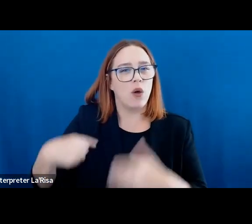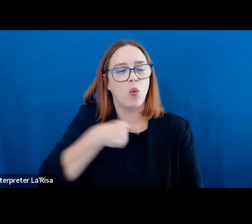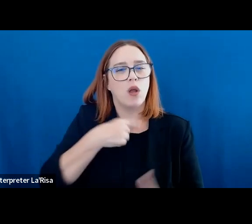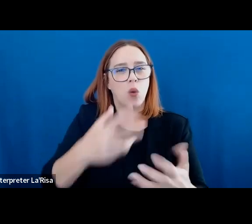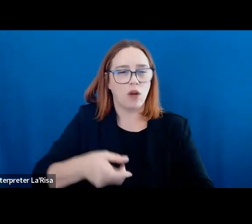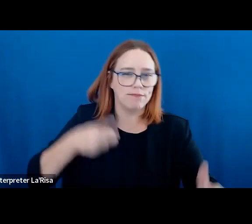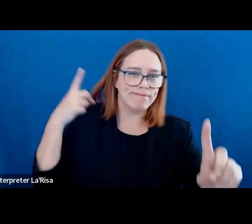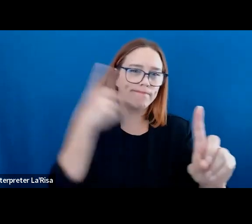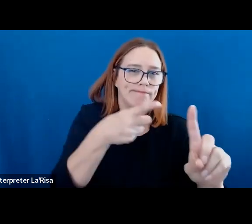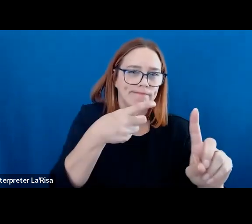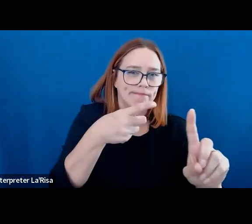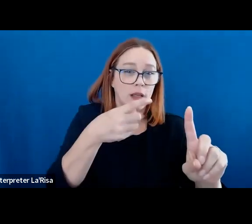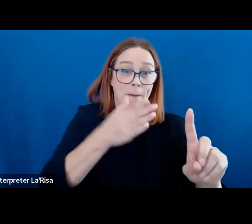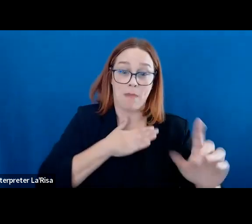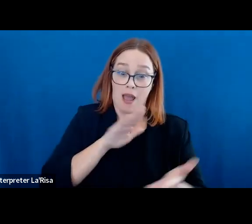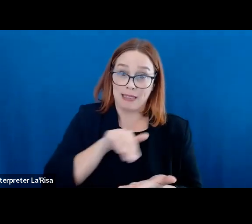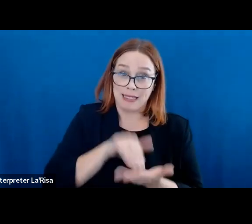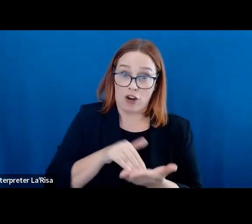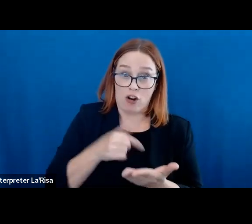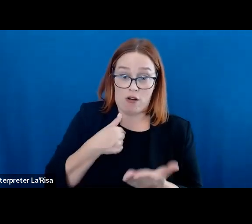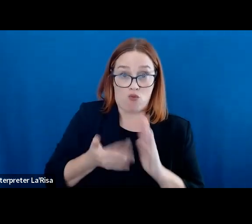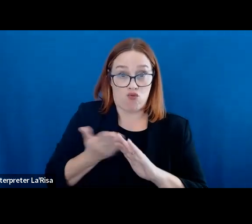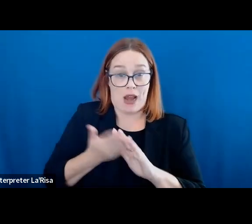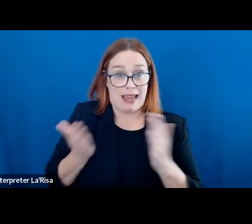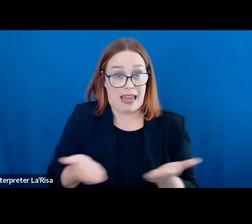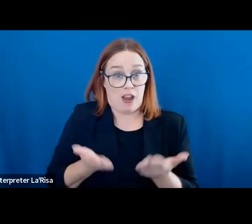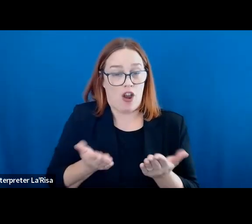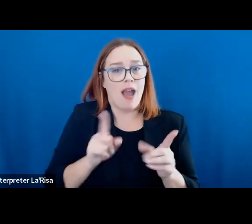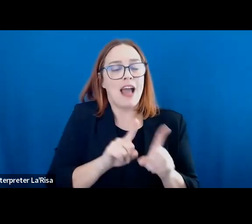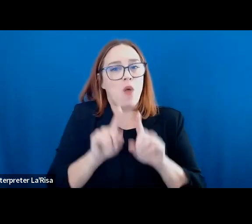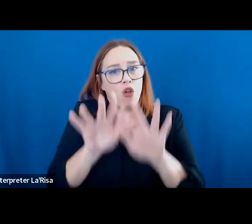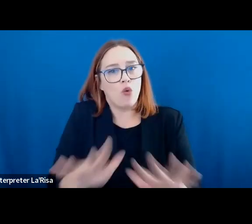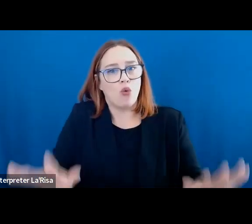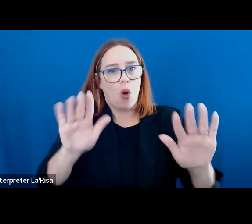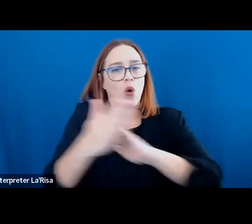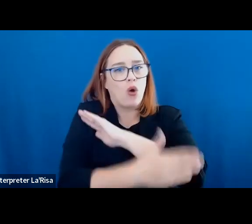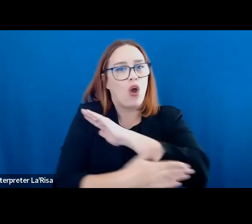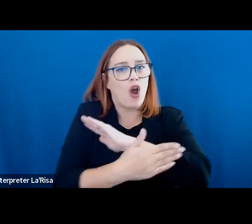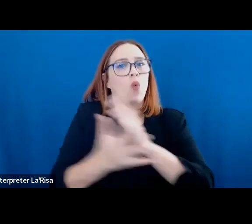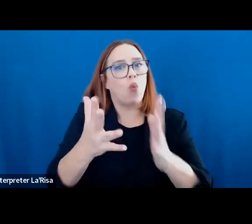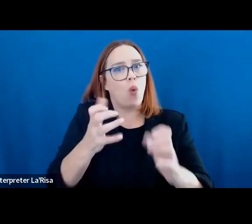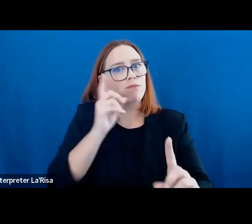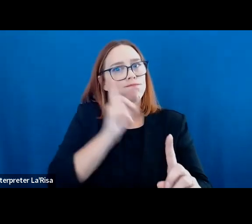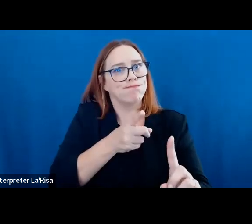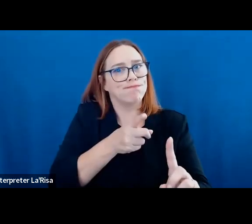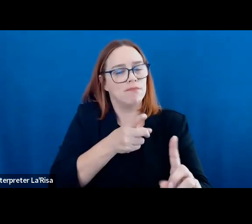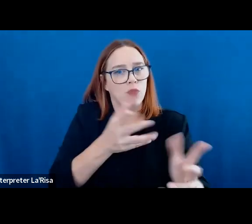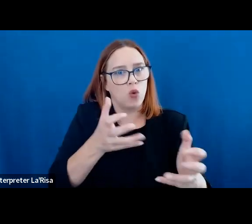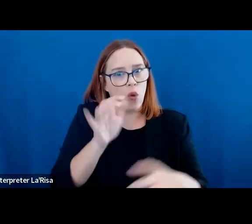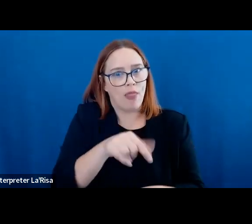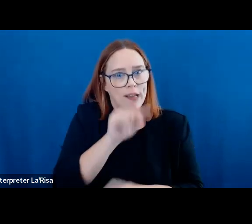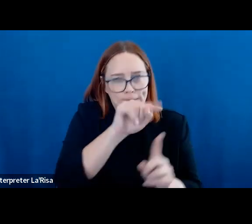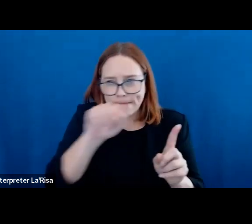running, as well as want to build centers across the country. So I would like to,